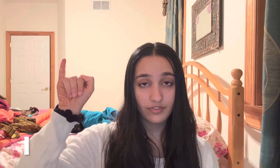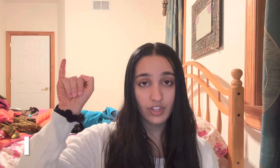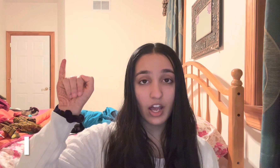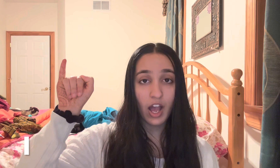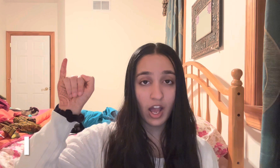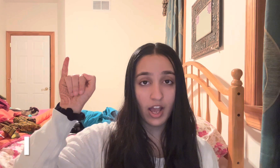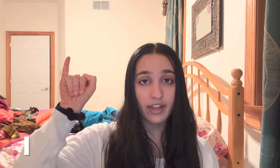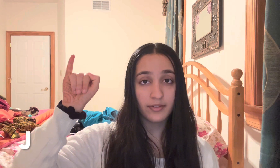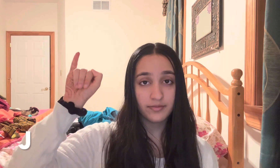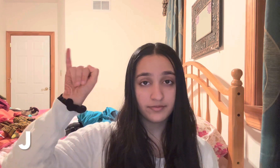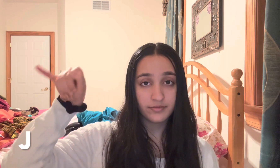I,